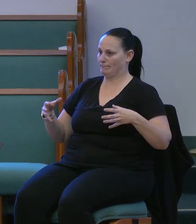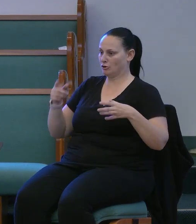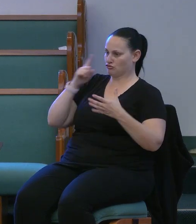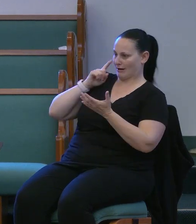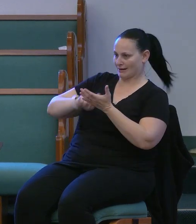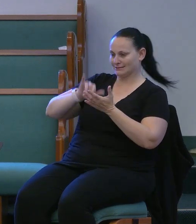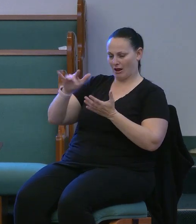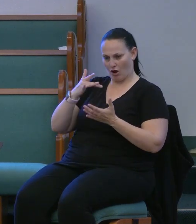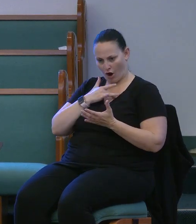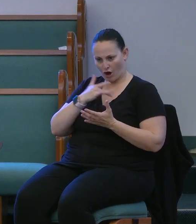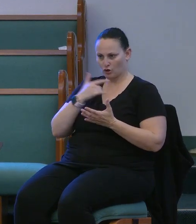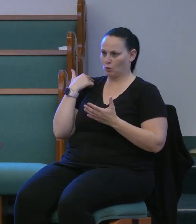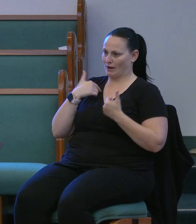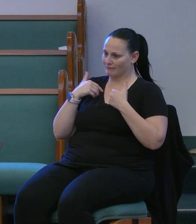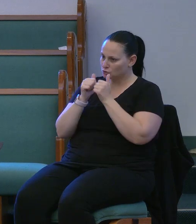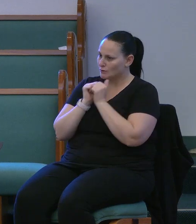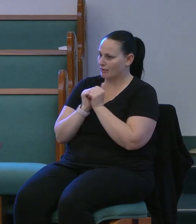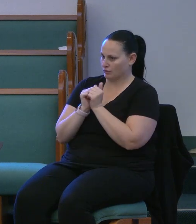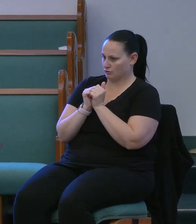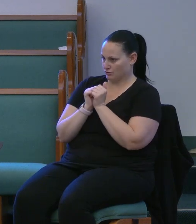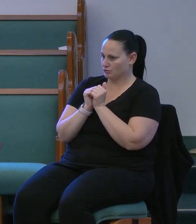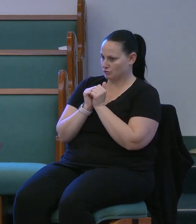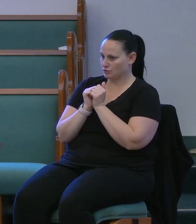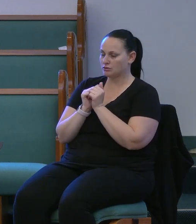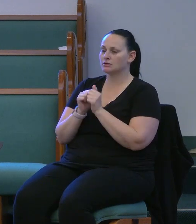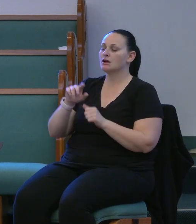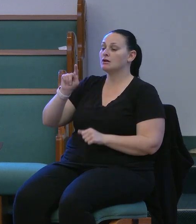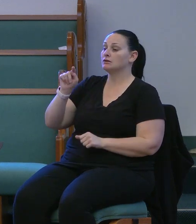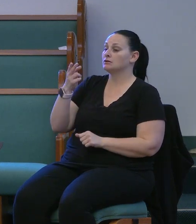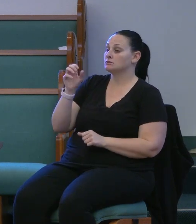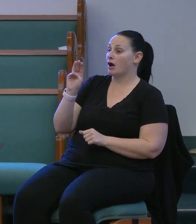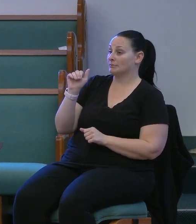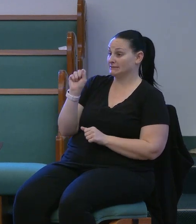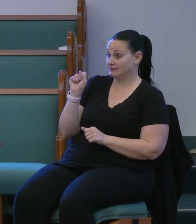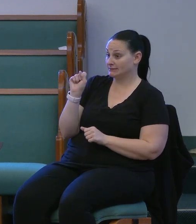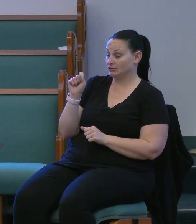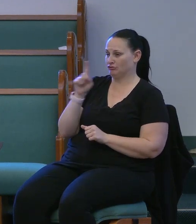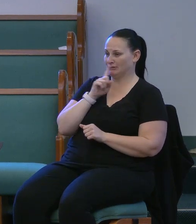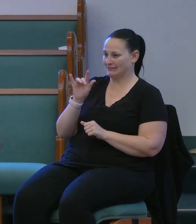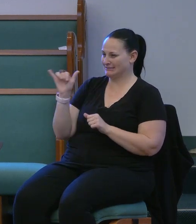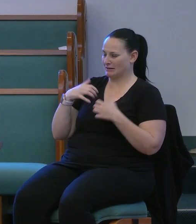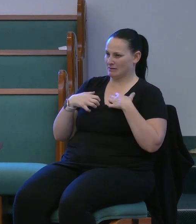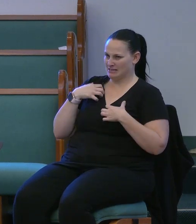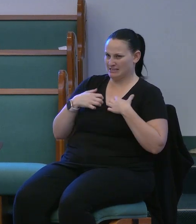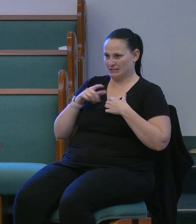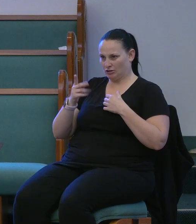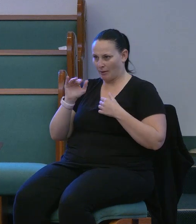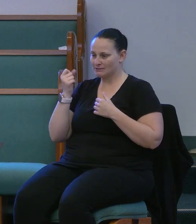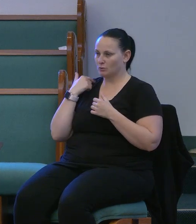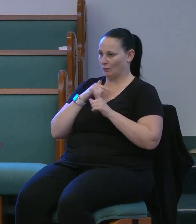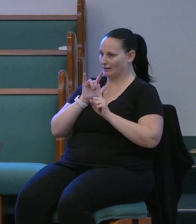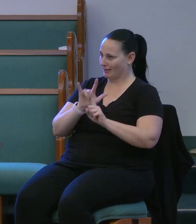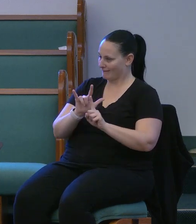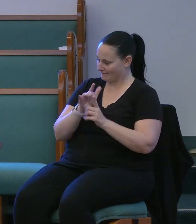recognizing the heart that we hold together. Thomas, that same doubting Thomas that we love